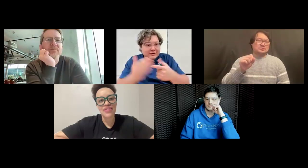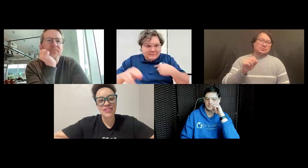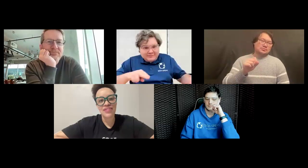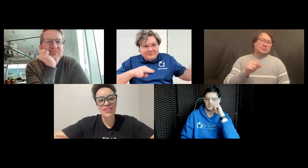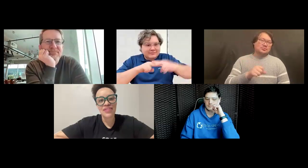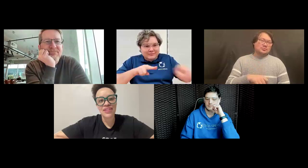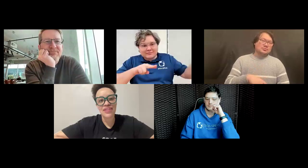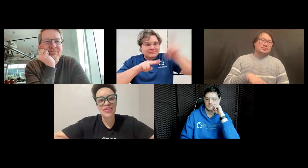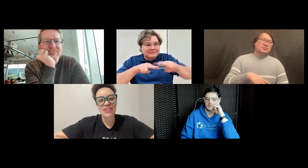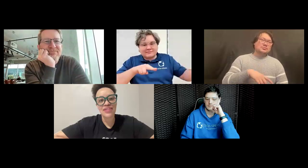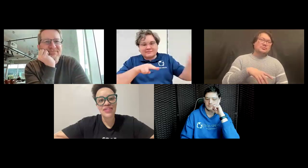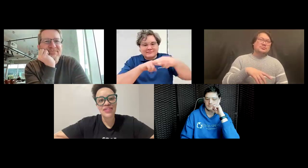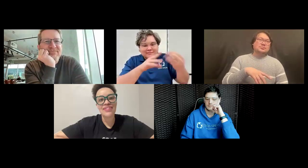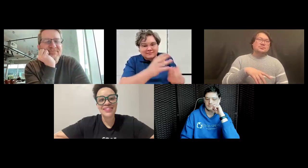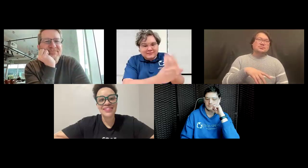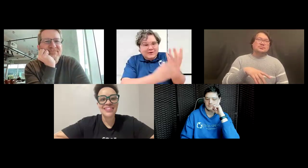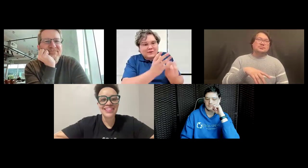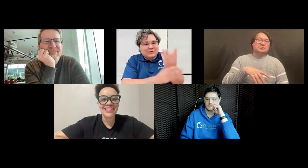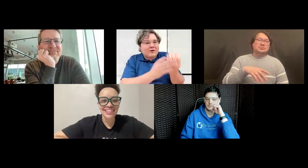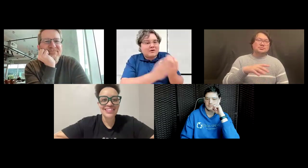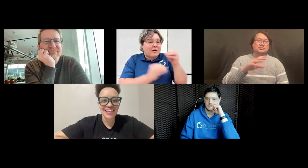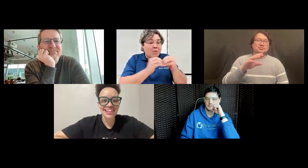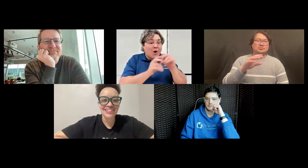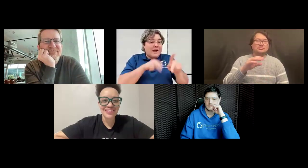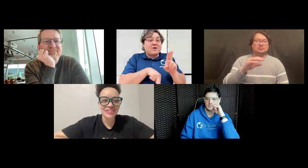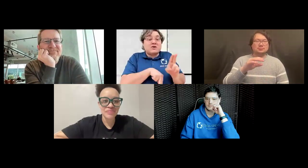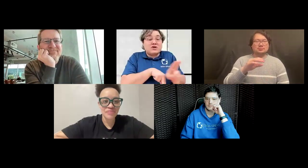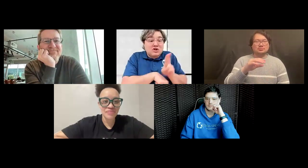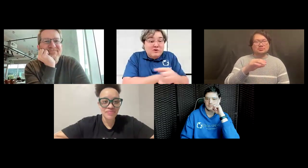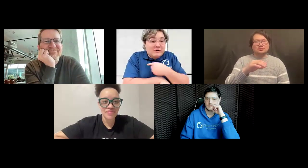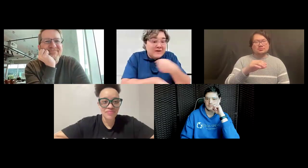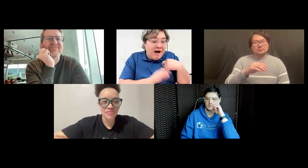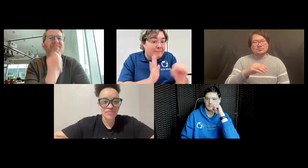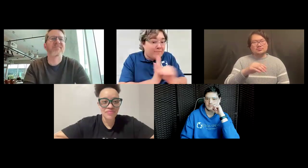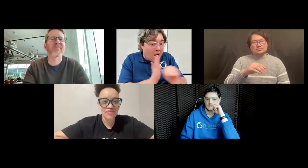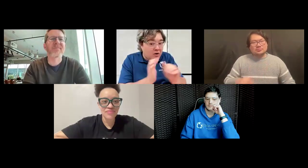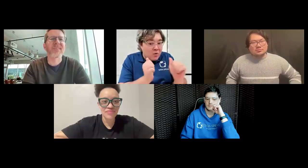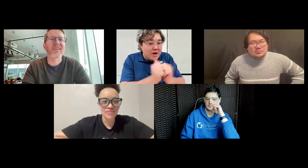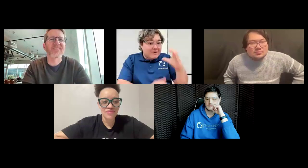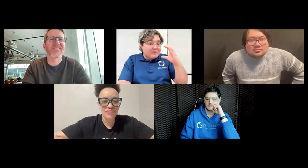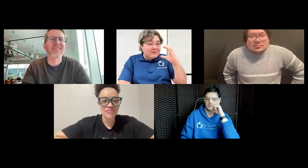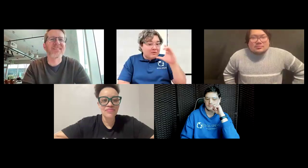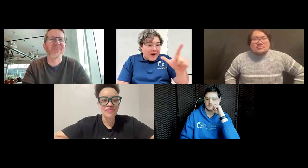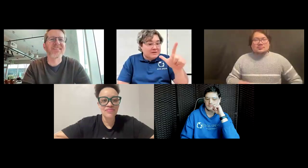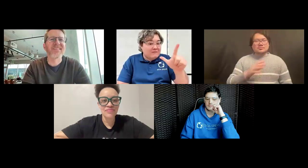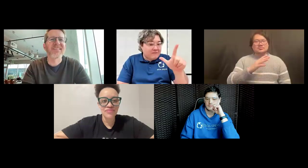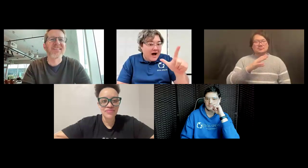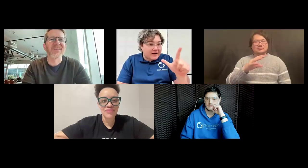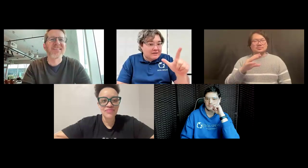data as well. It just increases the amount that we need to collect and utilize for our model to be